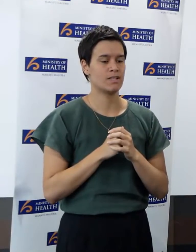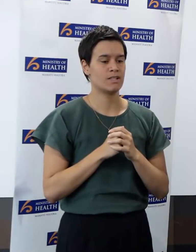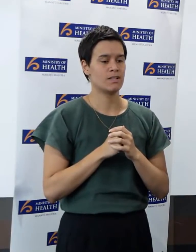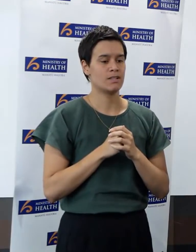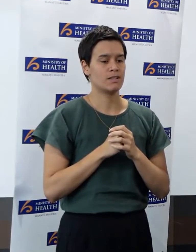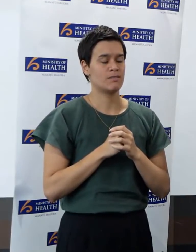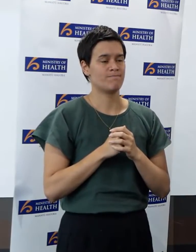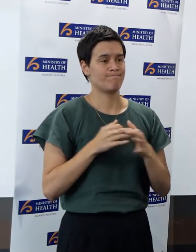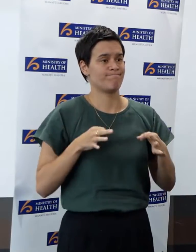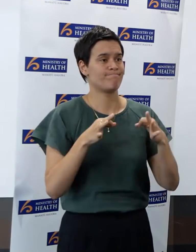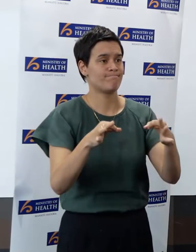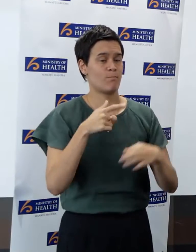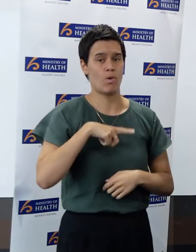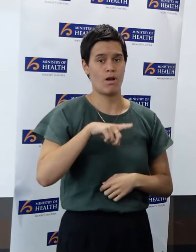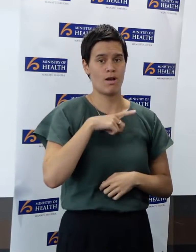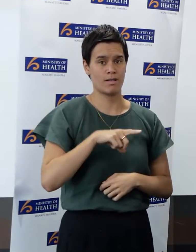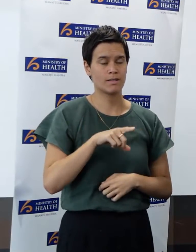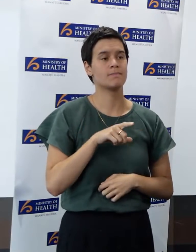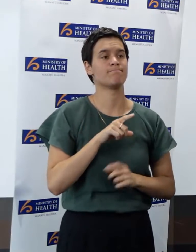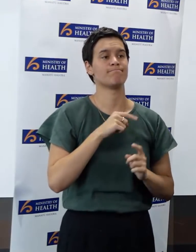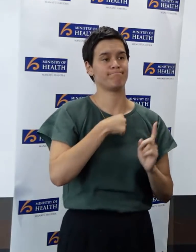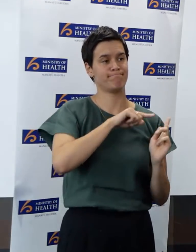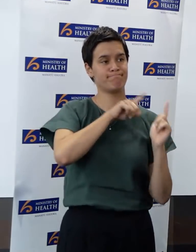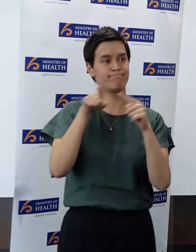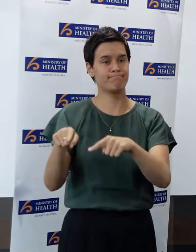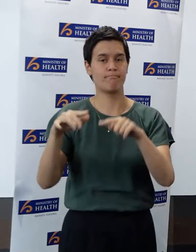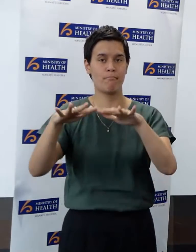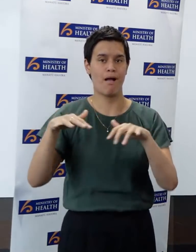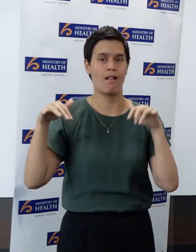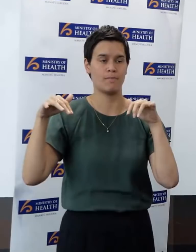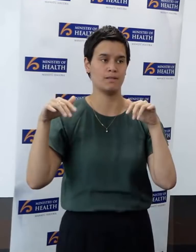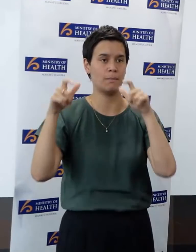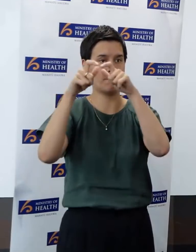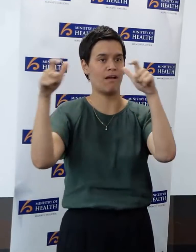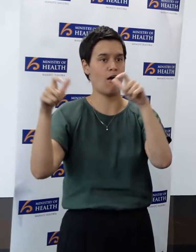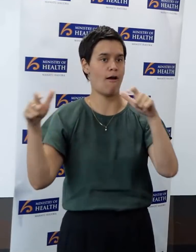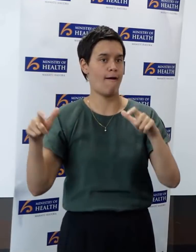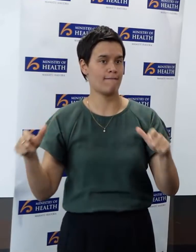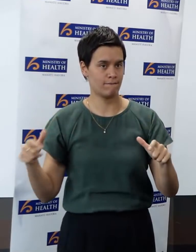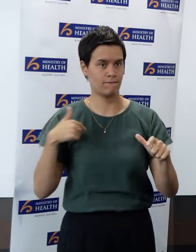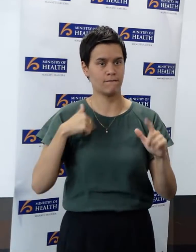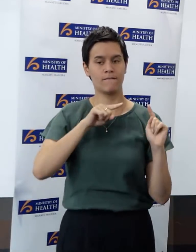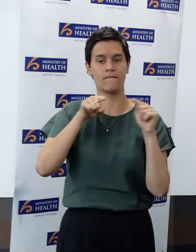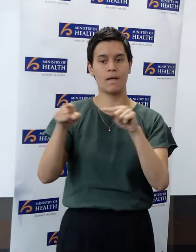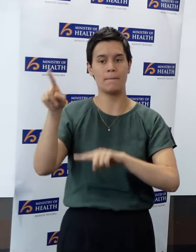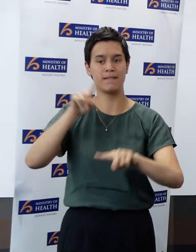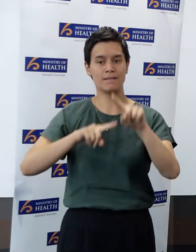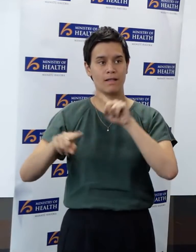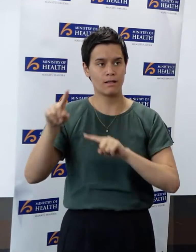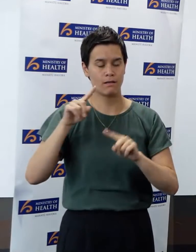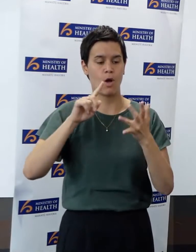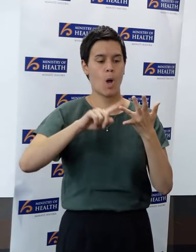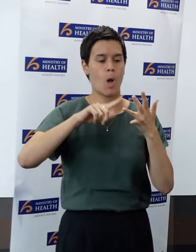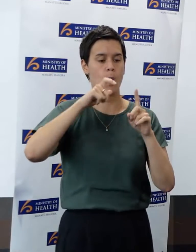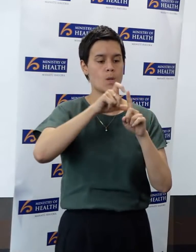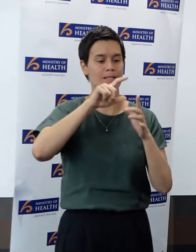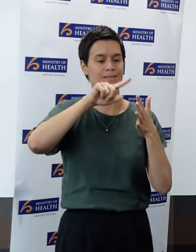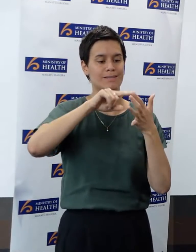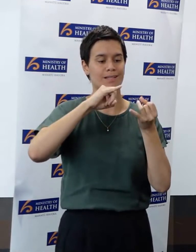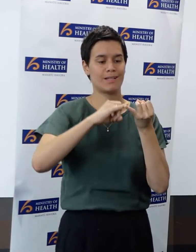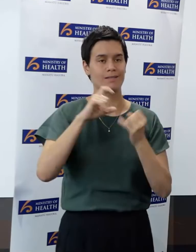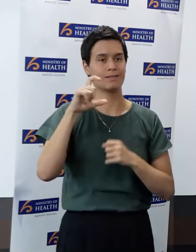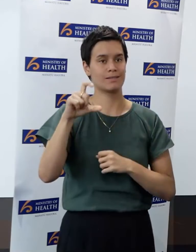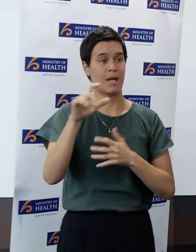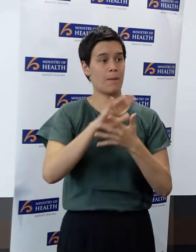come from the Beehive, where I have been at a meeting of what is called ODESC, the Officials Domestic and External